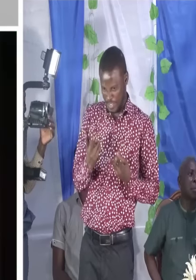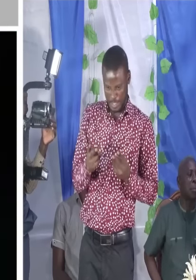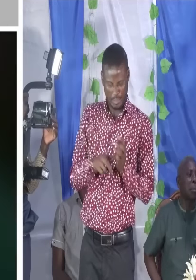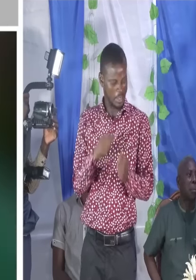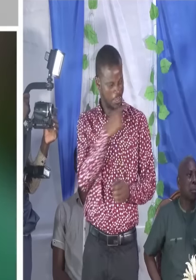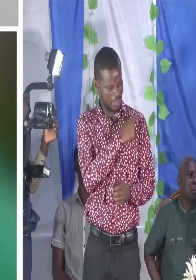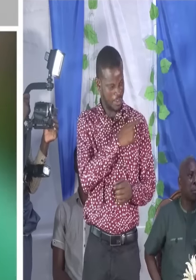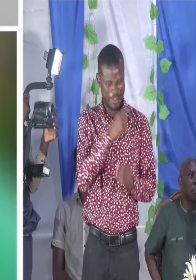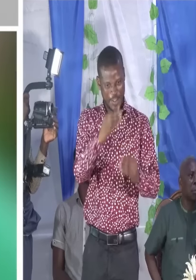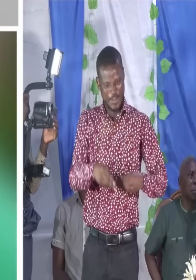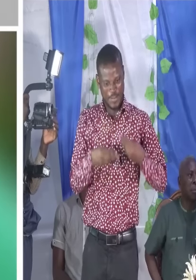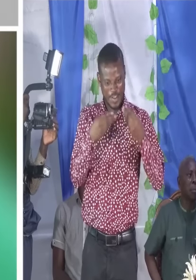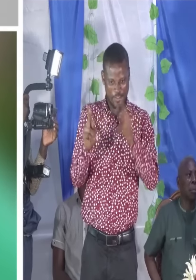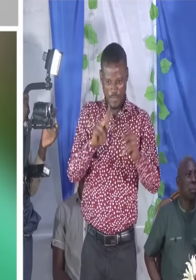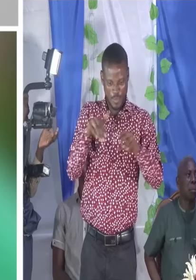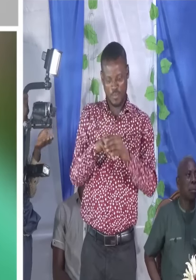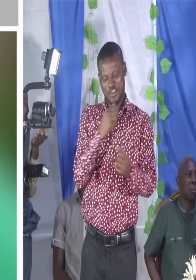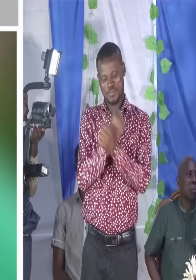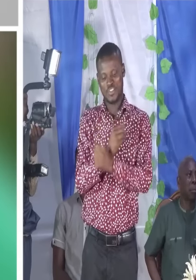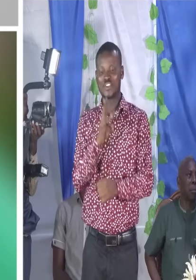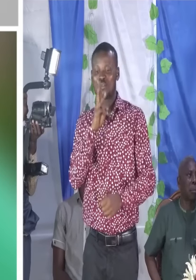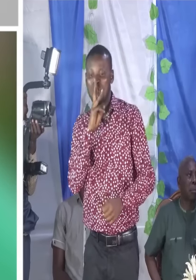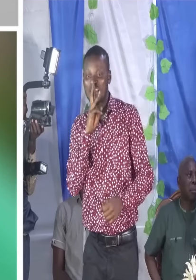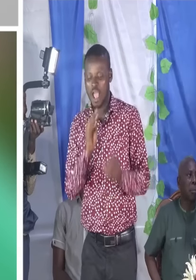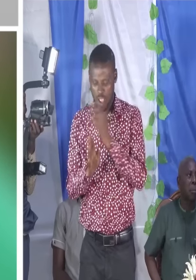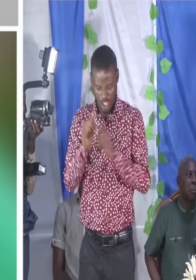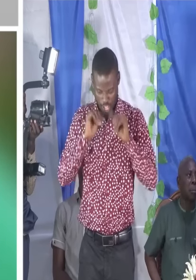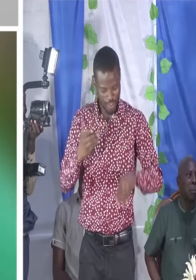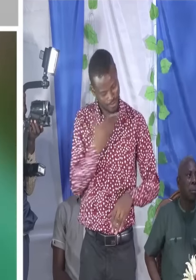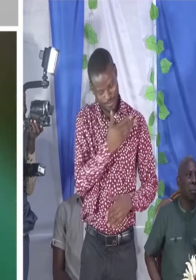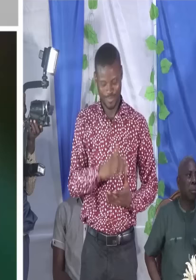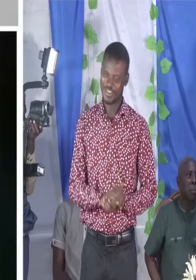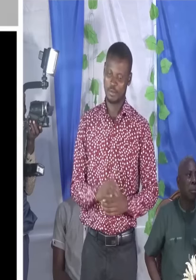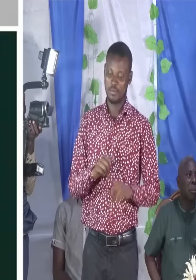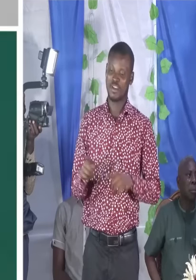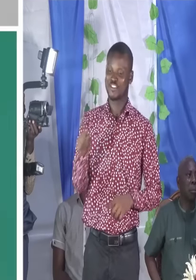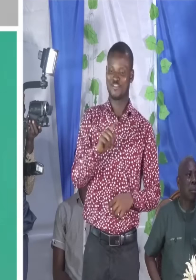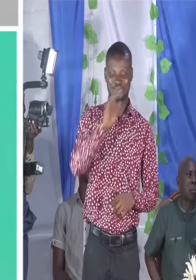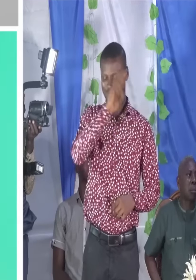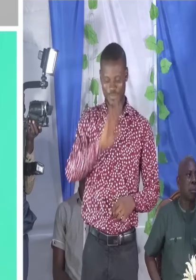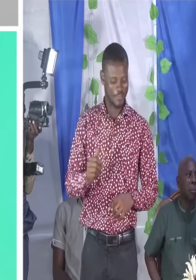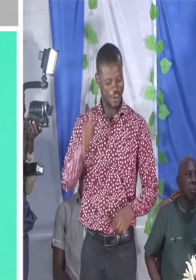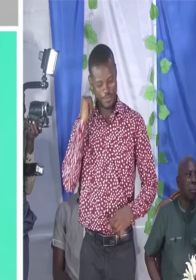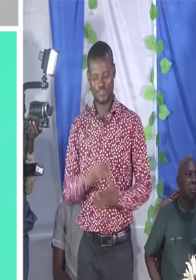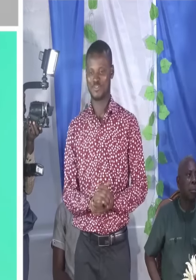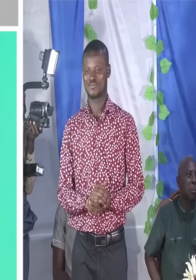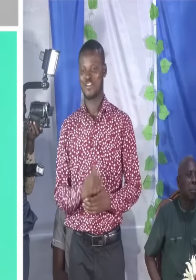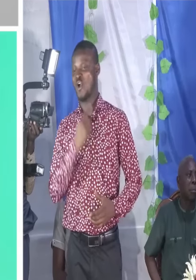odan ya bi sha no be ya odan na wa se wa no e be wo ya